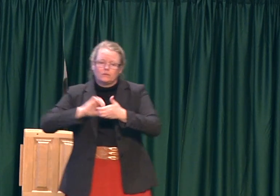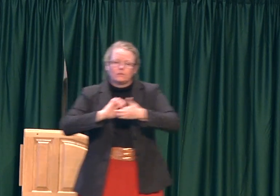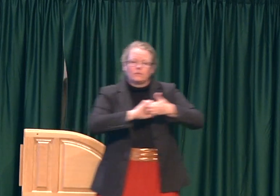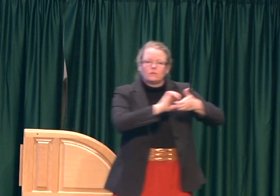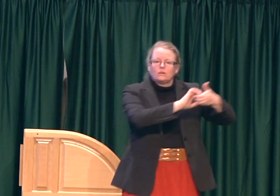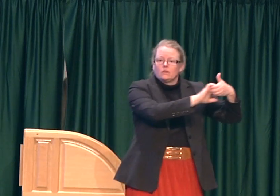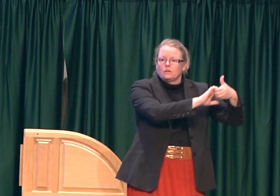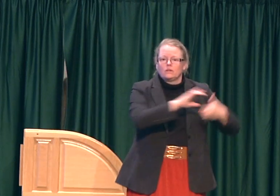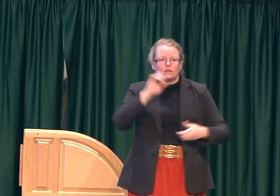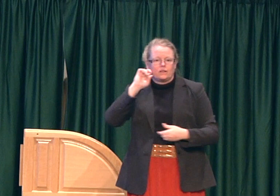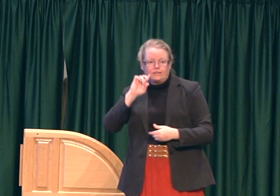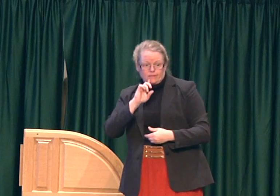But if we collaborate,